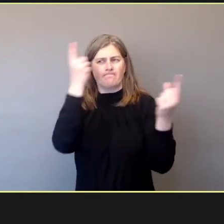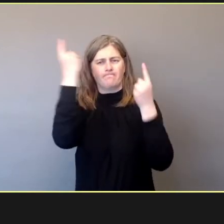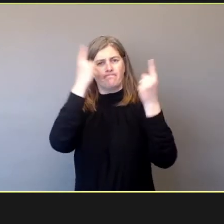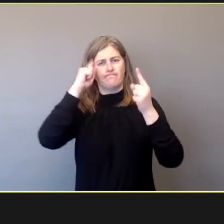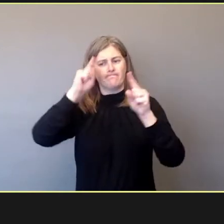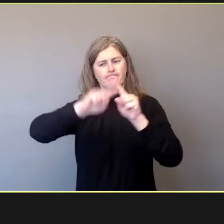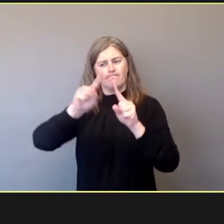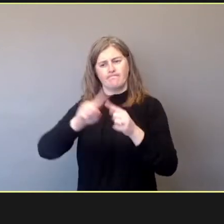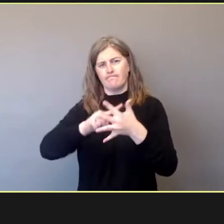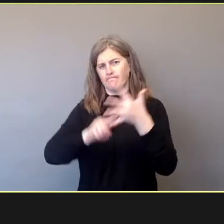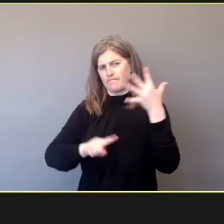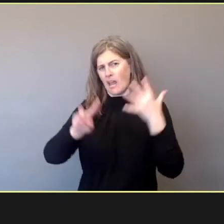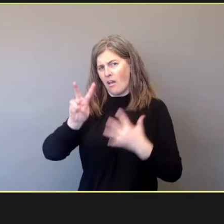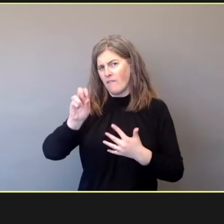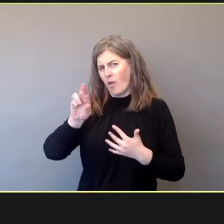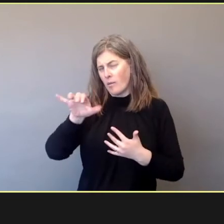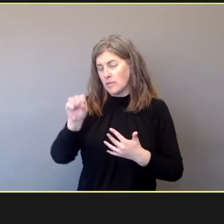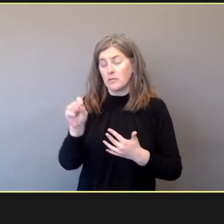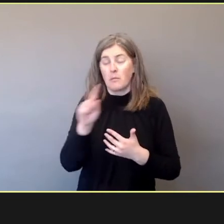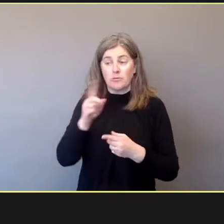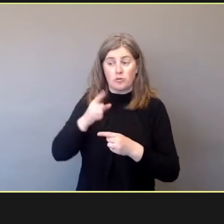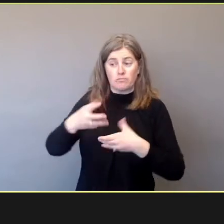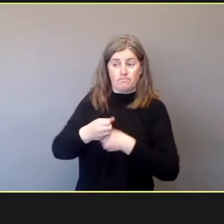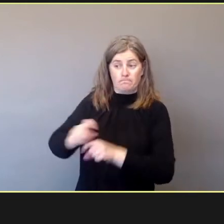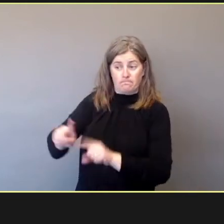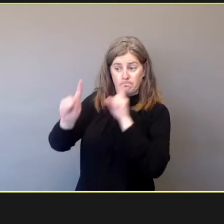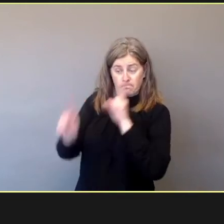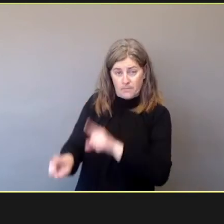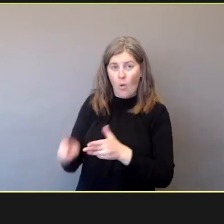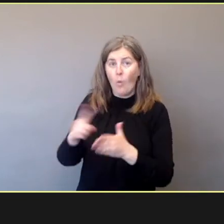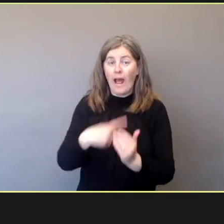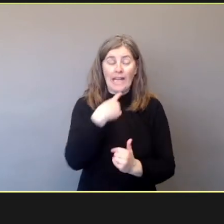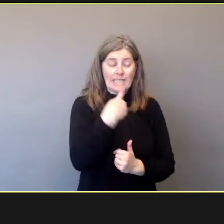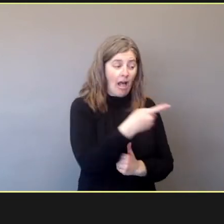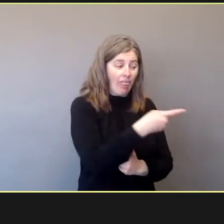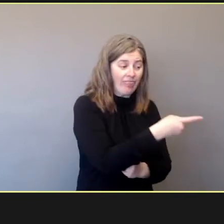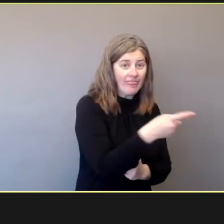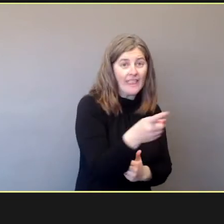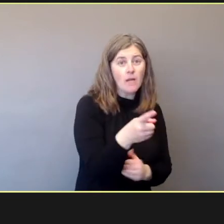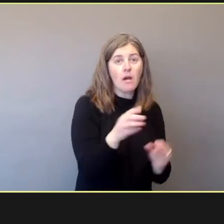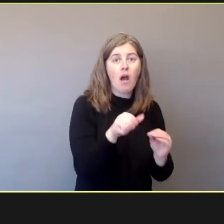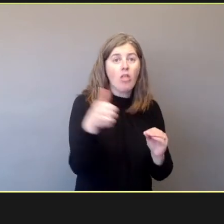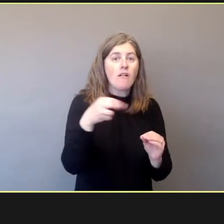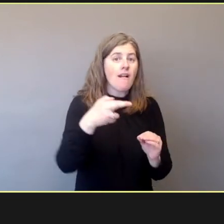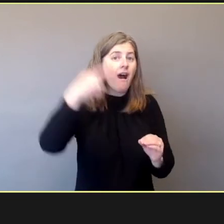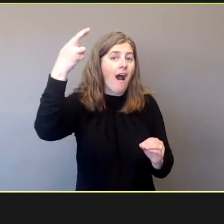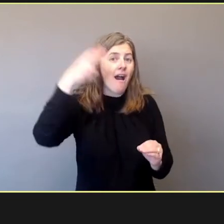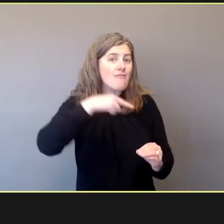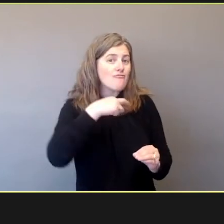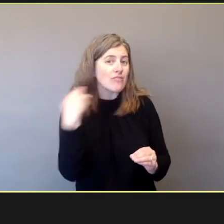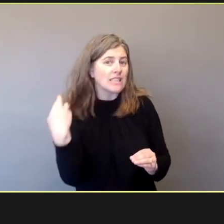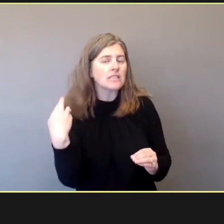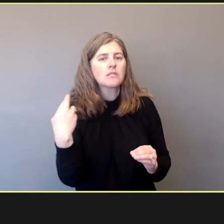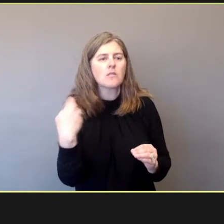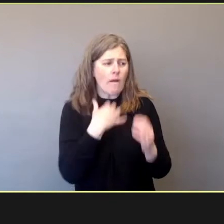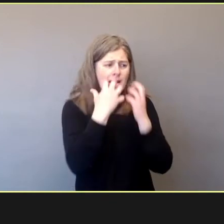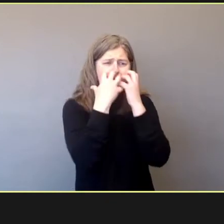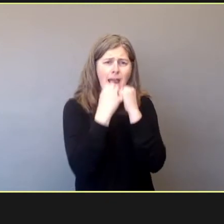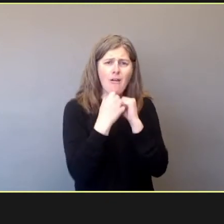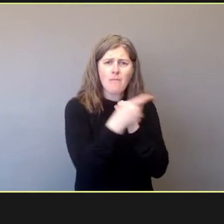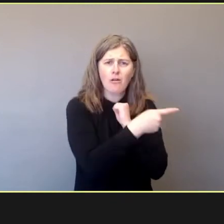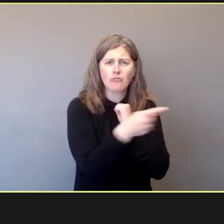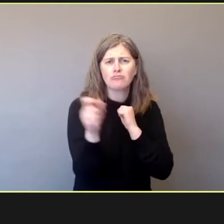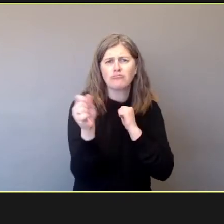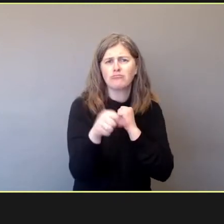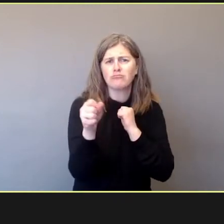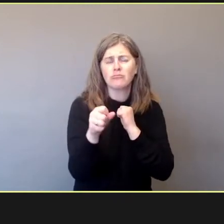really out there. But to finish up, what I say to immunosuppressed and other high-risk individuals is we care about you. We